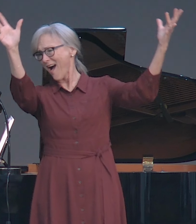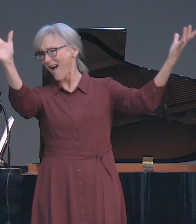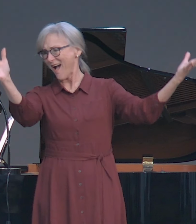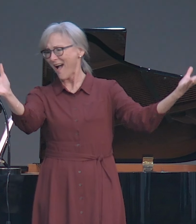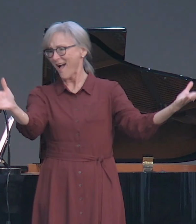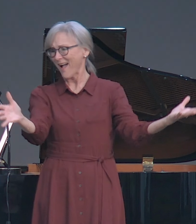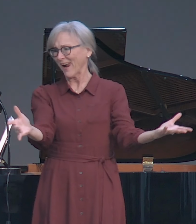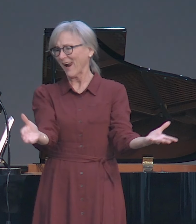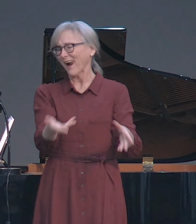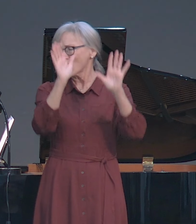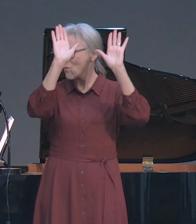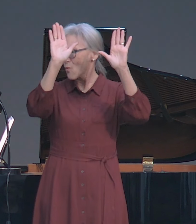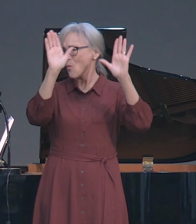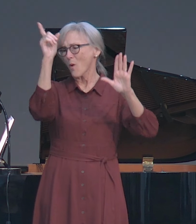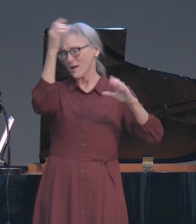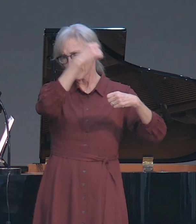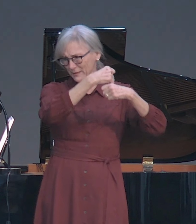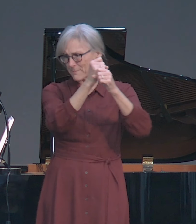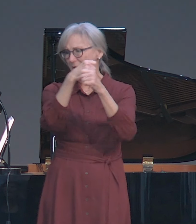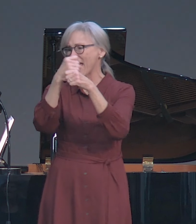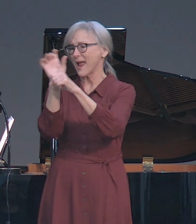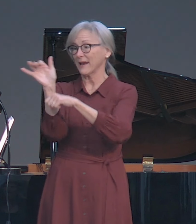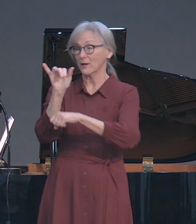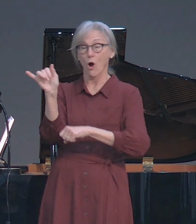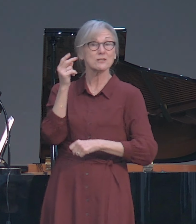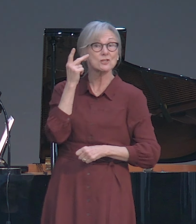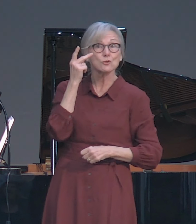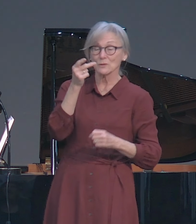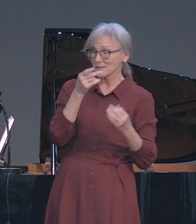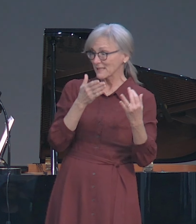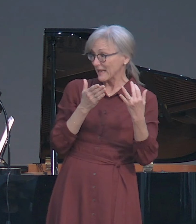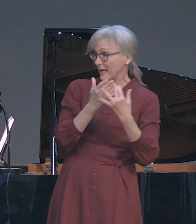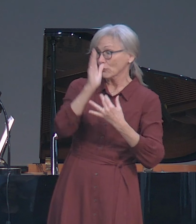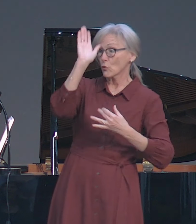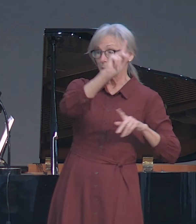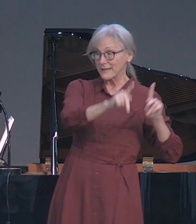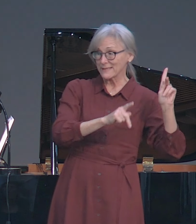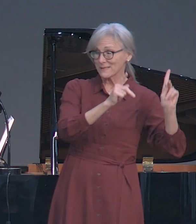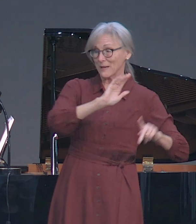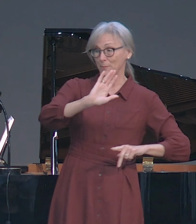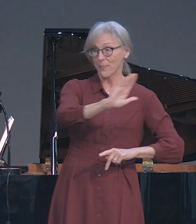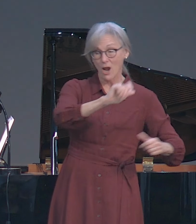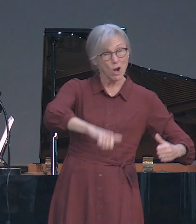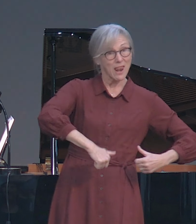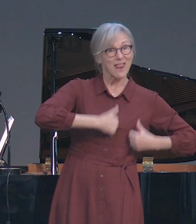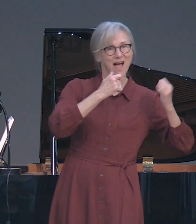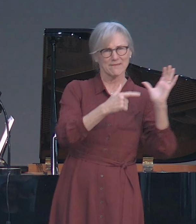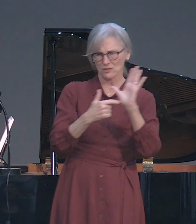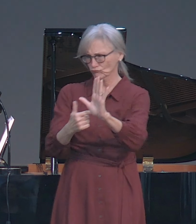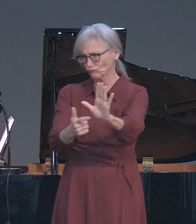grand design, in the lives of those who prove his